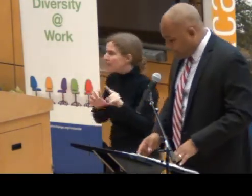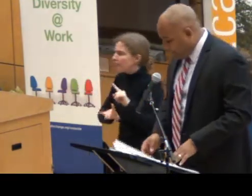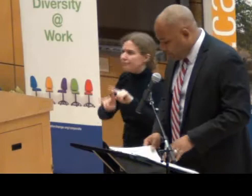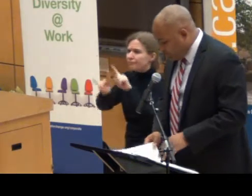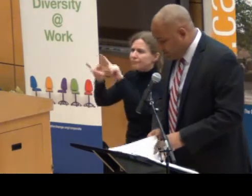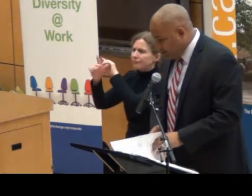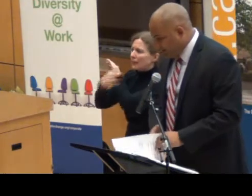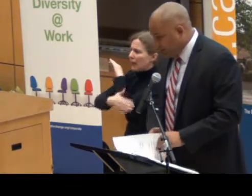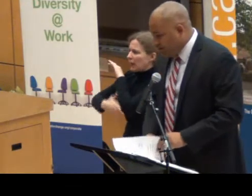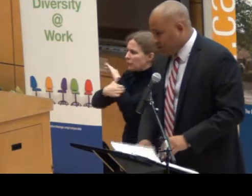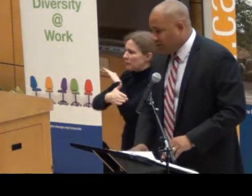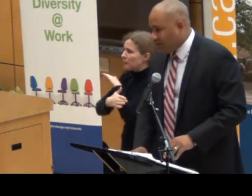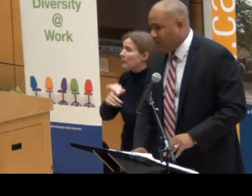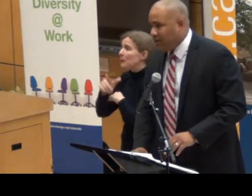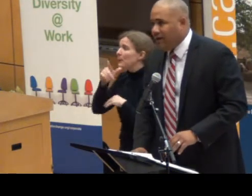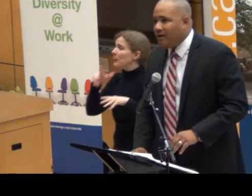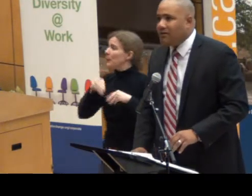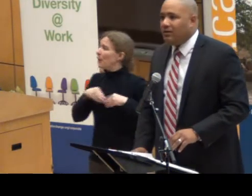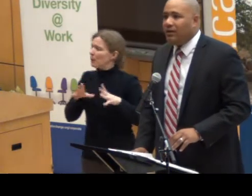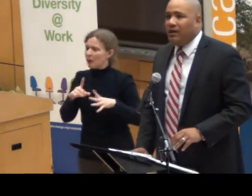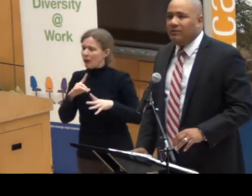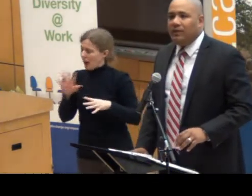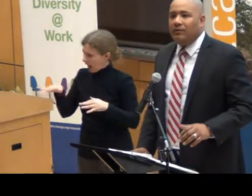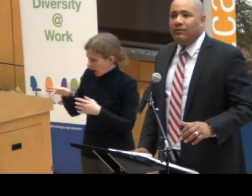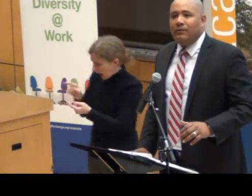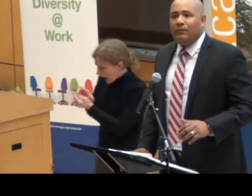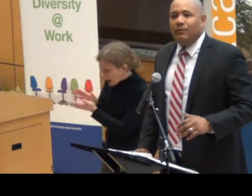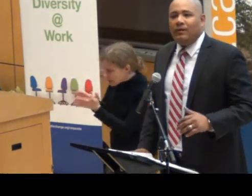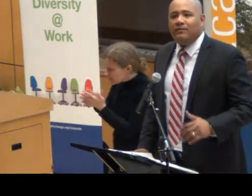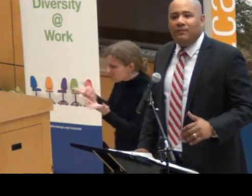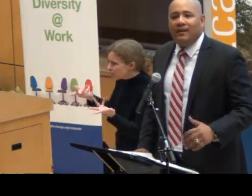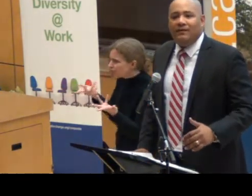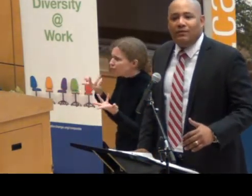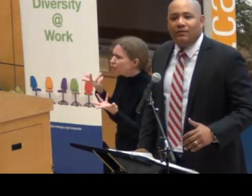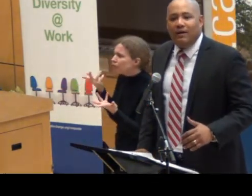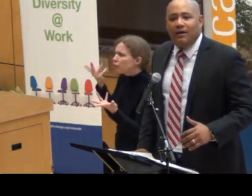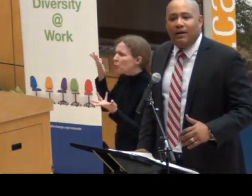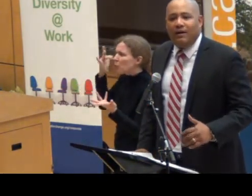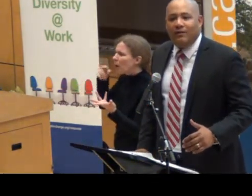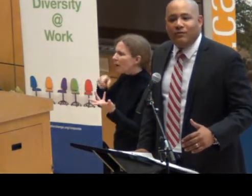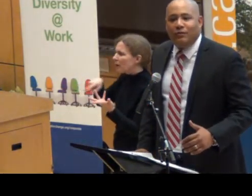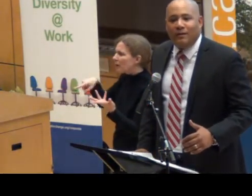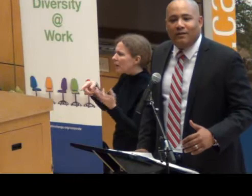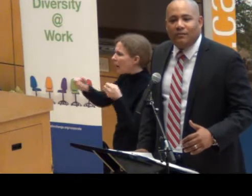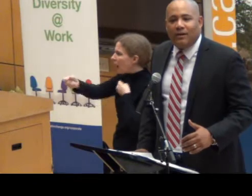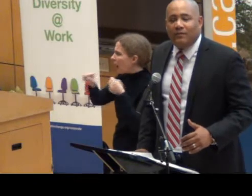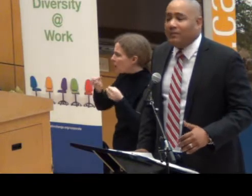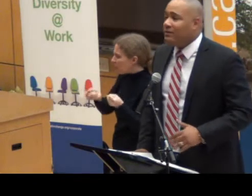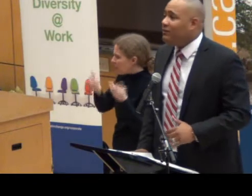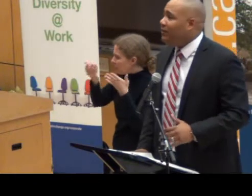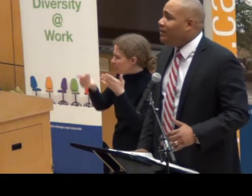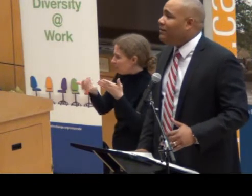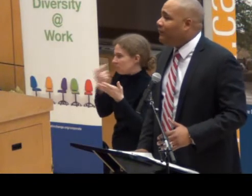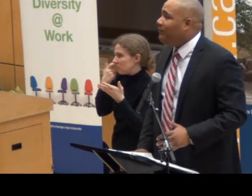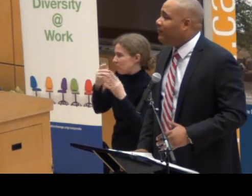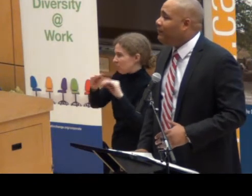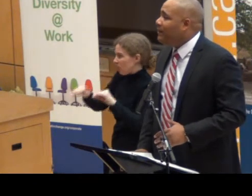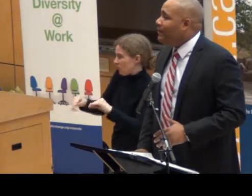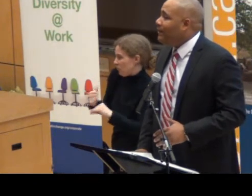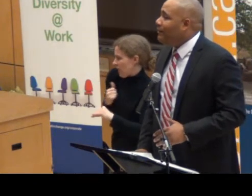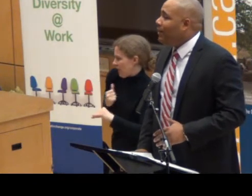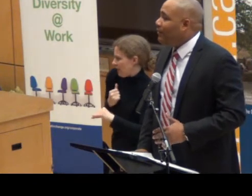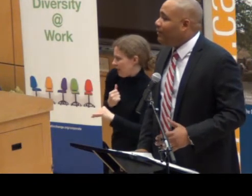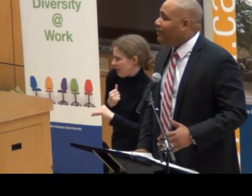world. And she said something interesting to me when I asked her, you know, what has made you hire so many newcomers? Because it's very different